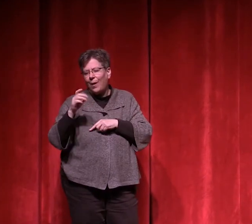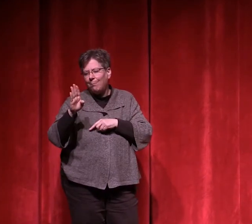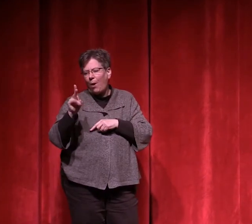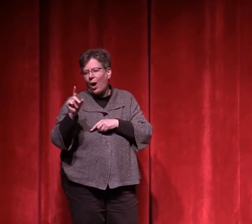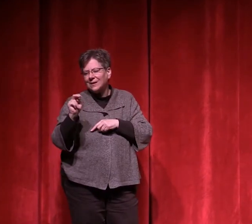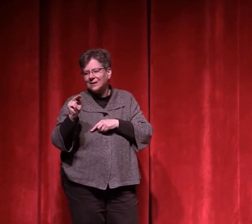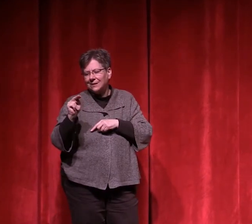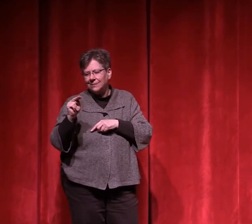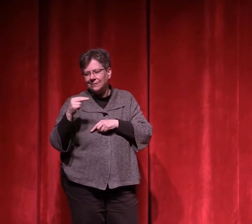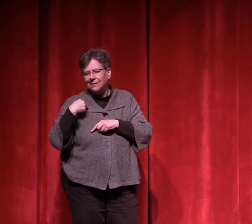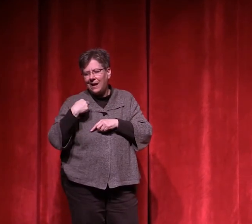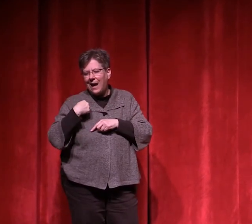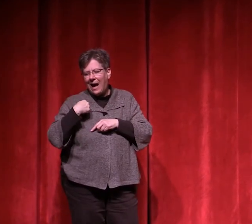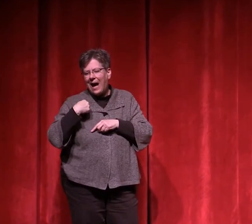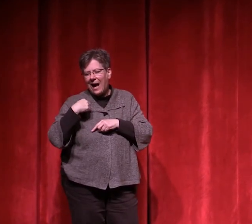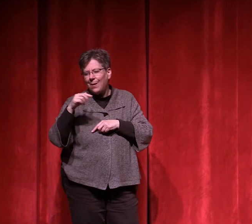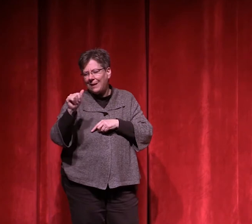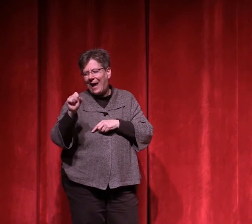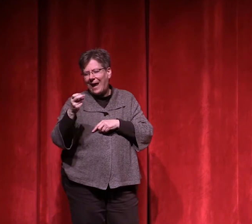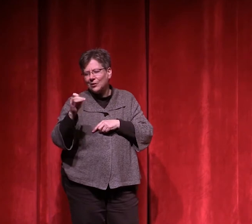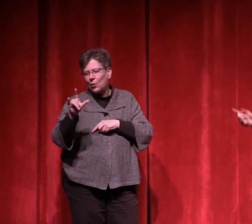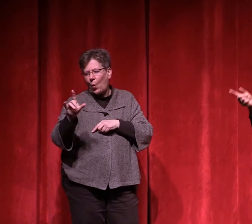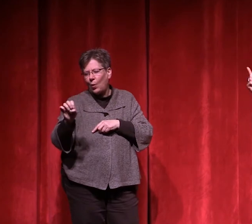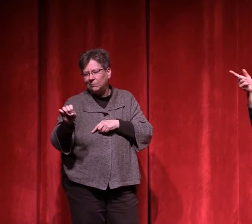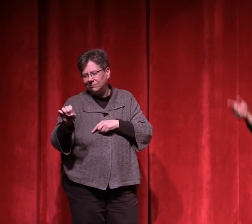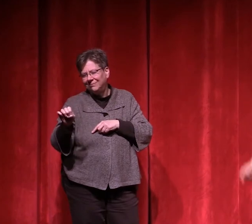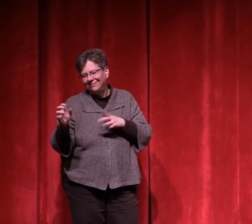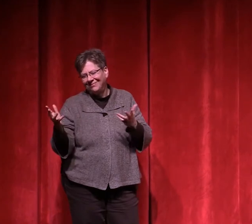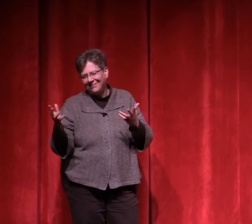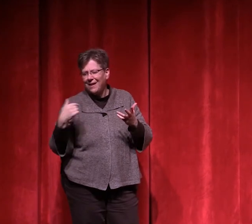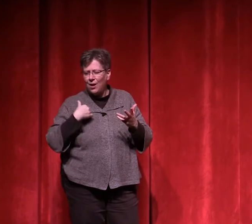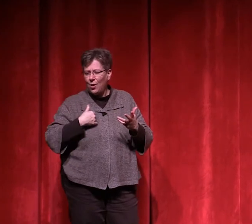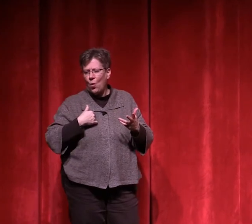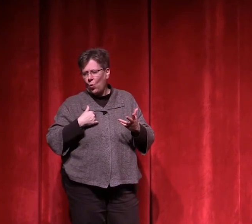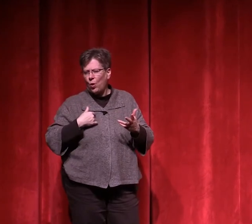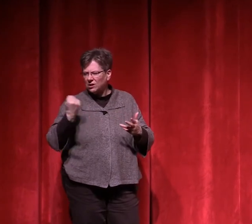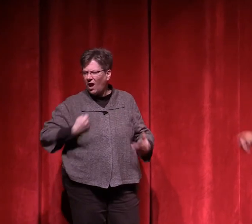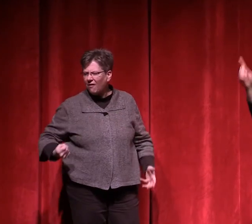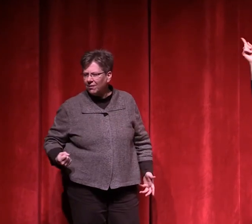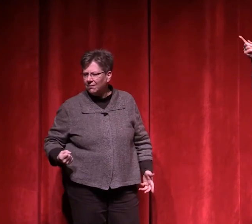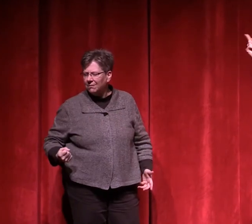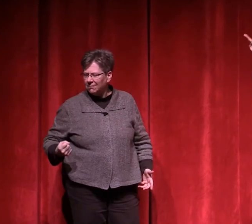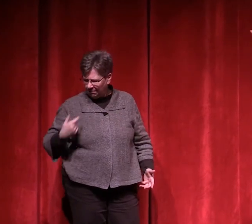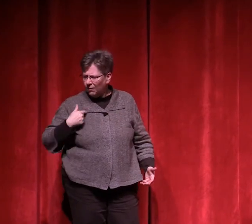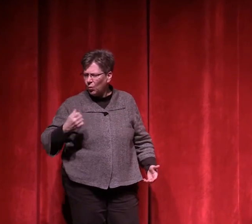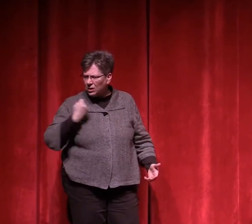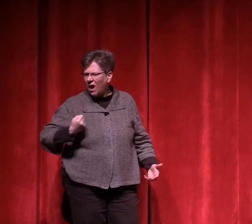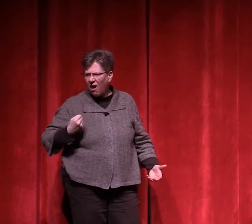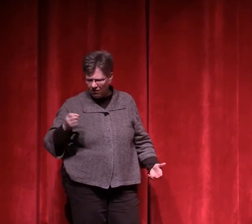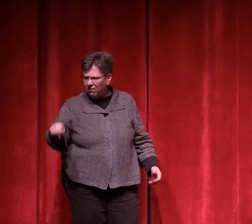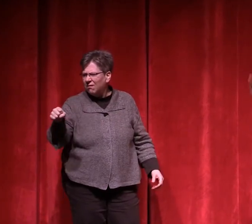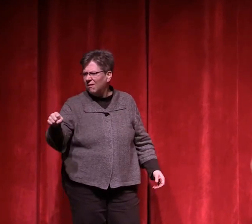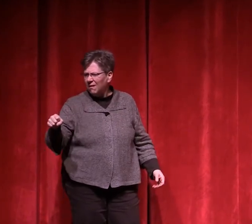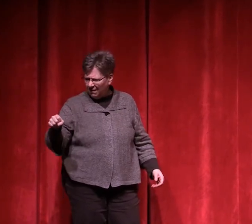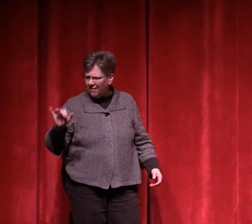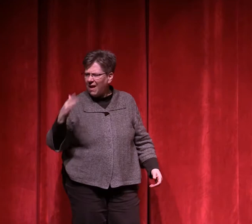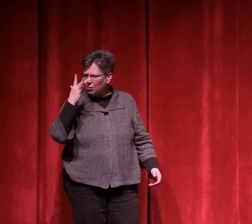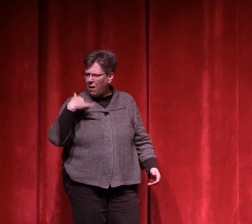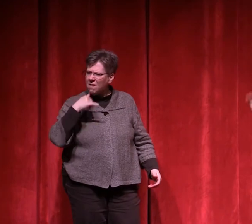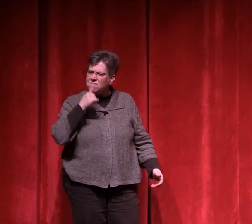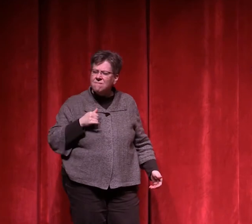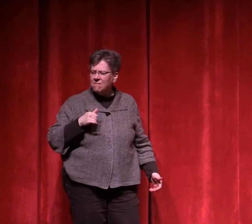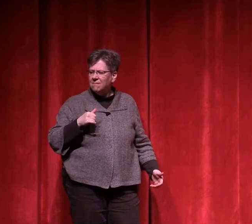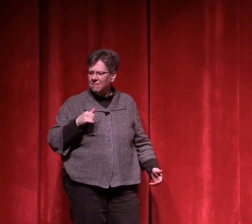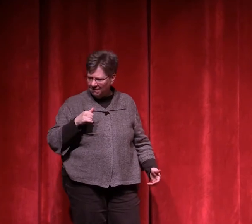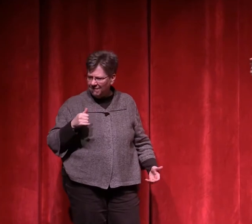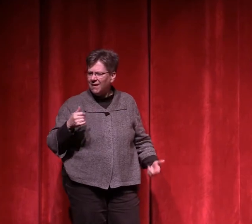masshole. Oh yeah, oh yeah. And you know, we're fucking tough, you know? Oh yeah, that's what I'm talking about, right?